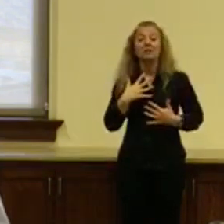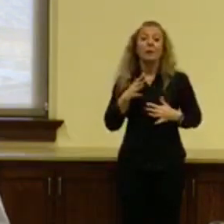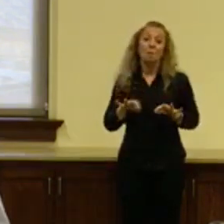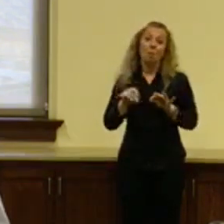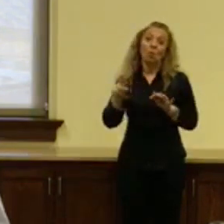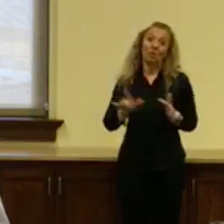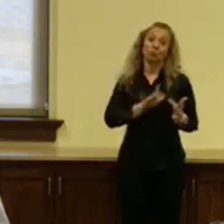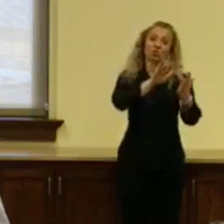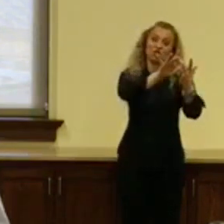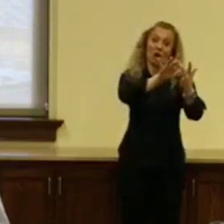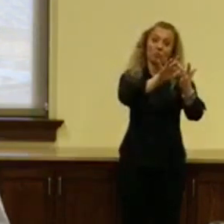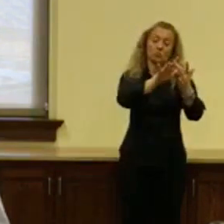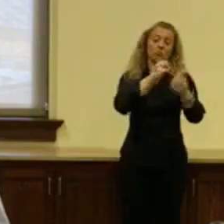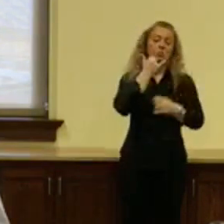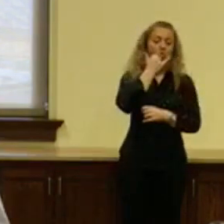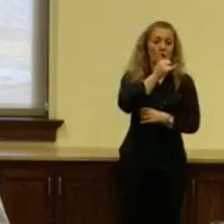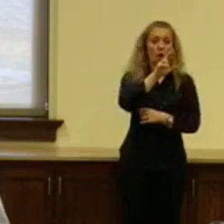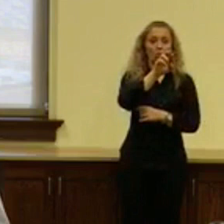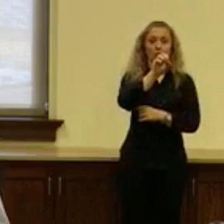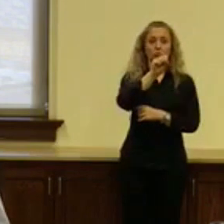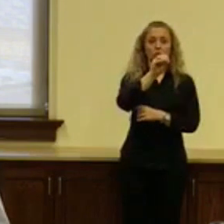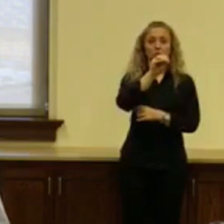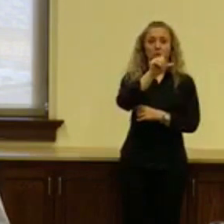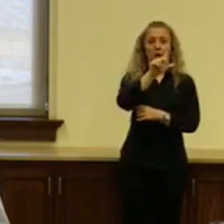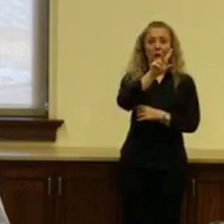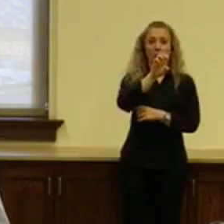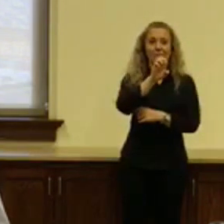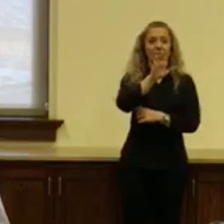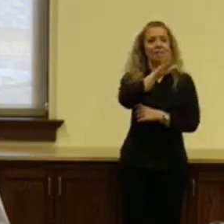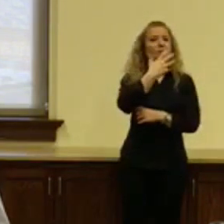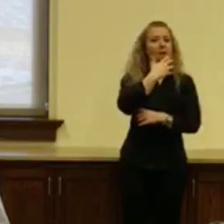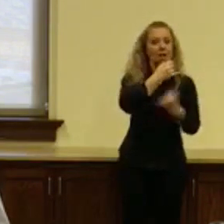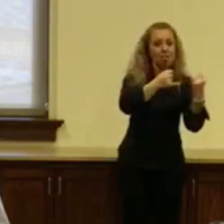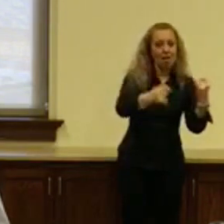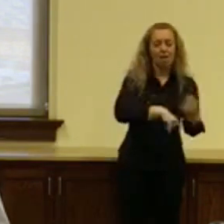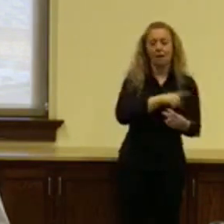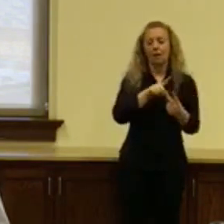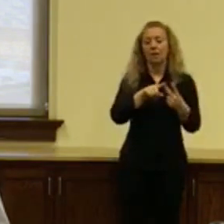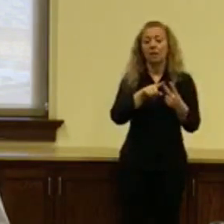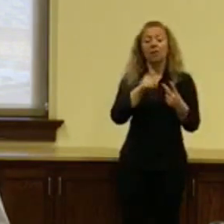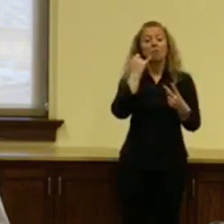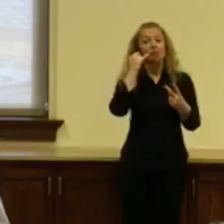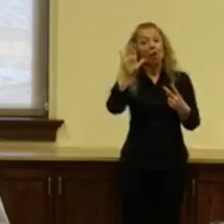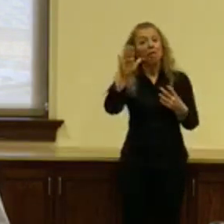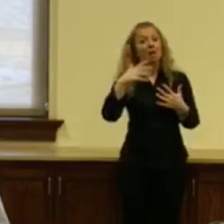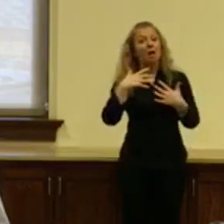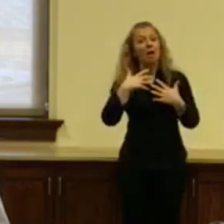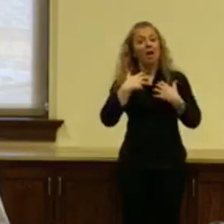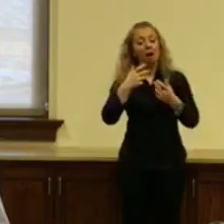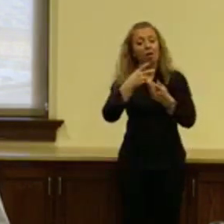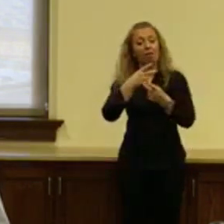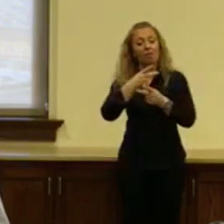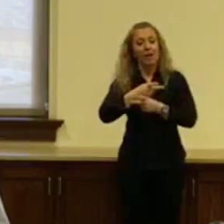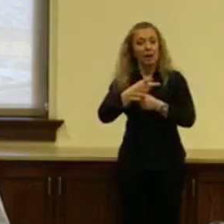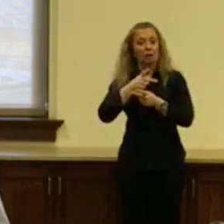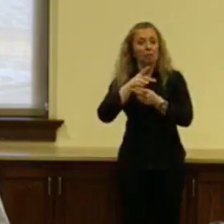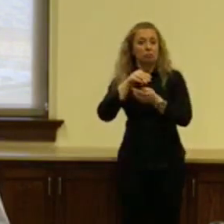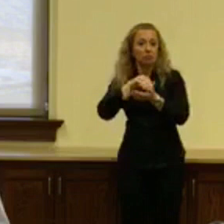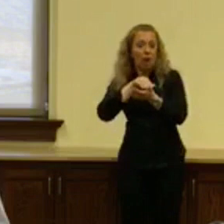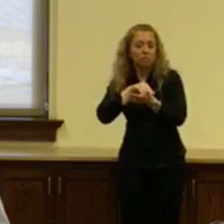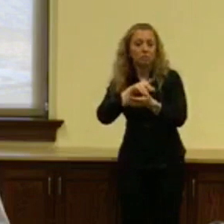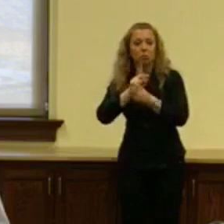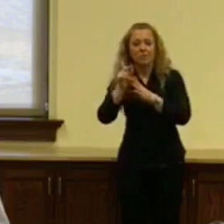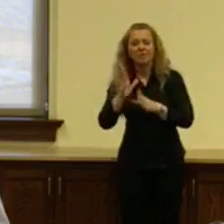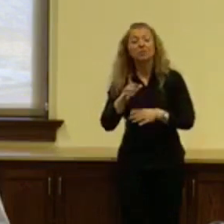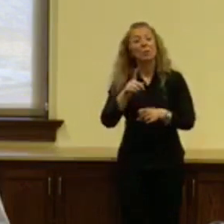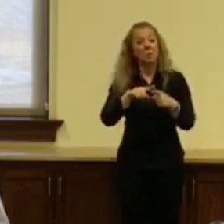out. They can call Resolve Crisis Hotline. They can call their health professionals. But if you are sort of